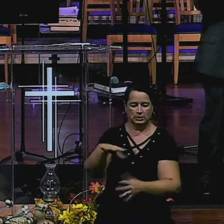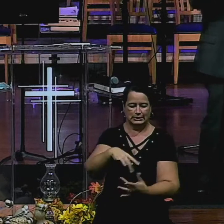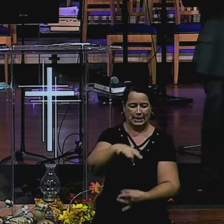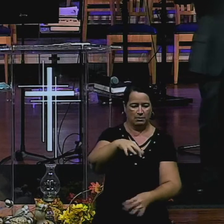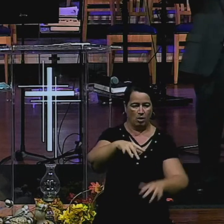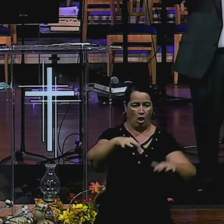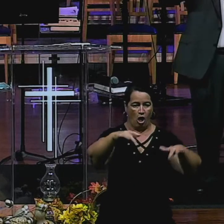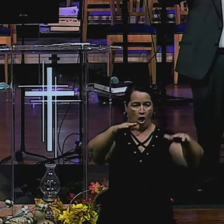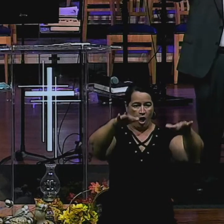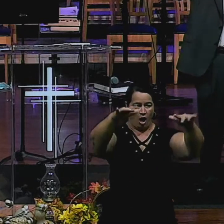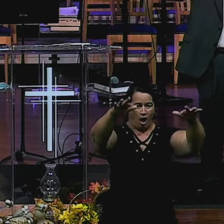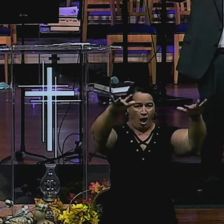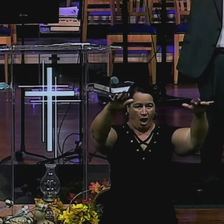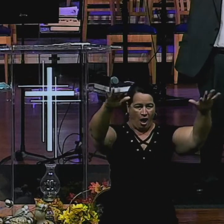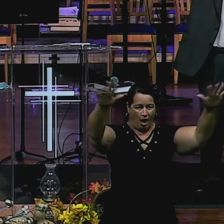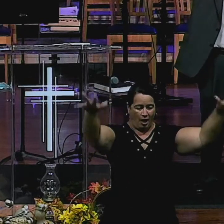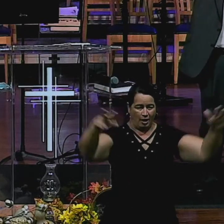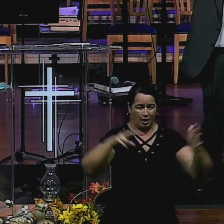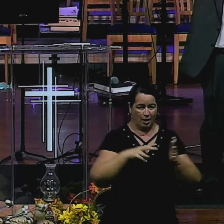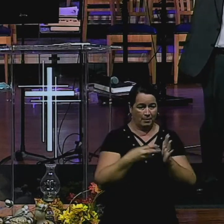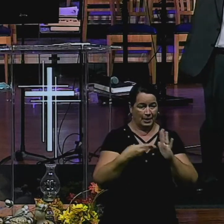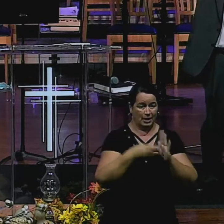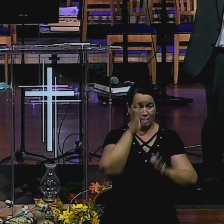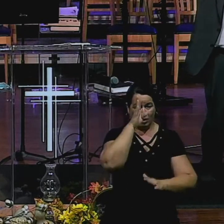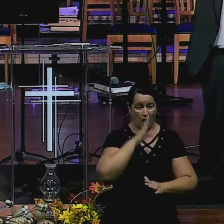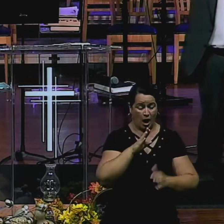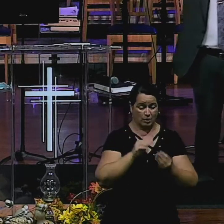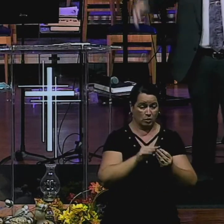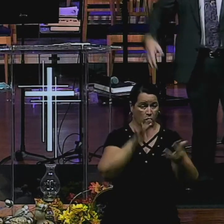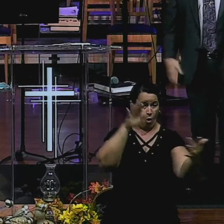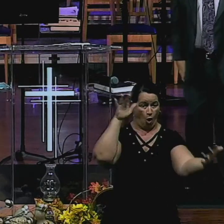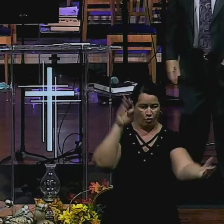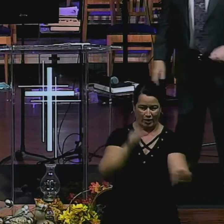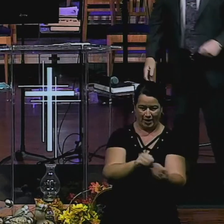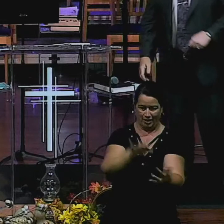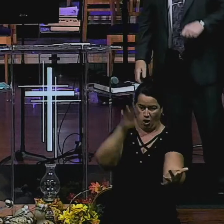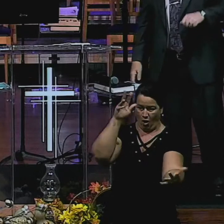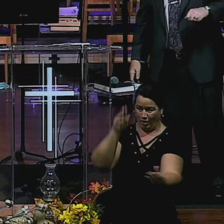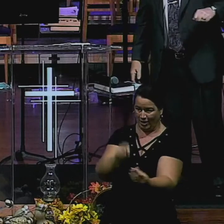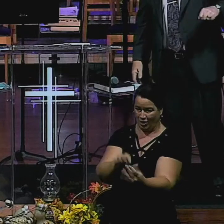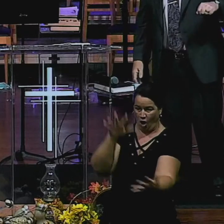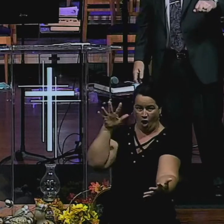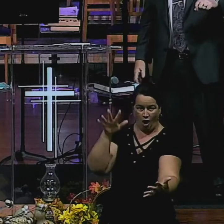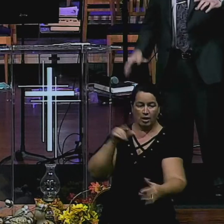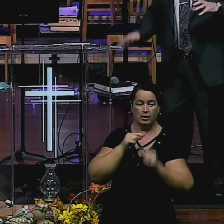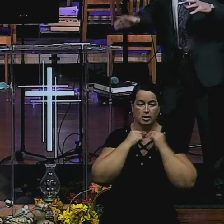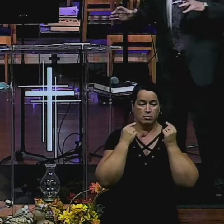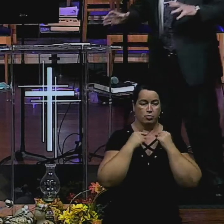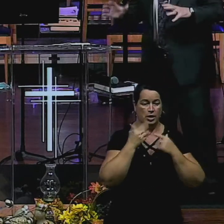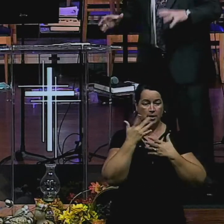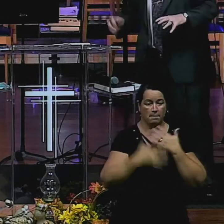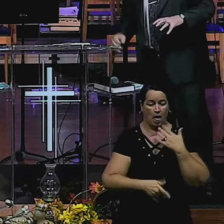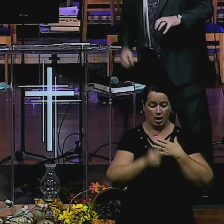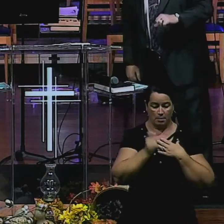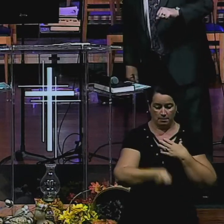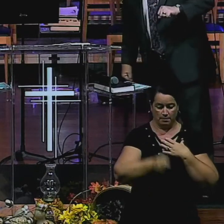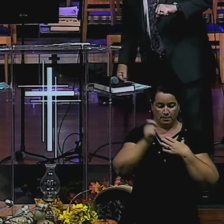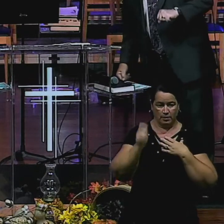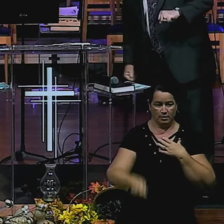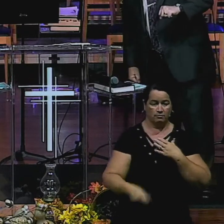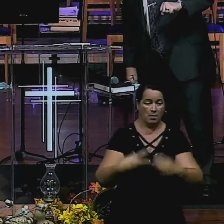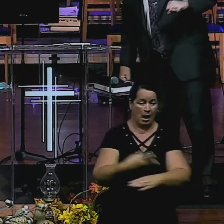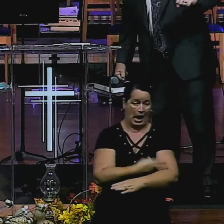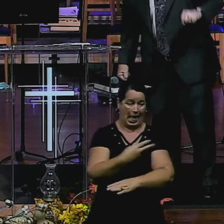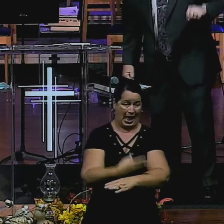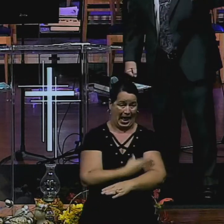would rise up representing the Shekinah glory of God, and the priest would take the blood from a spotless lamb, and what